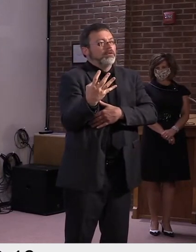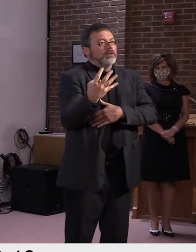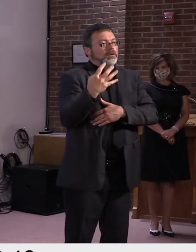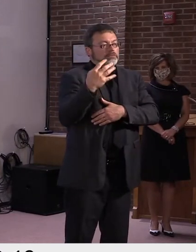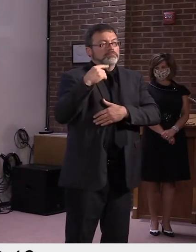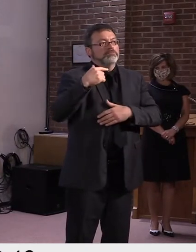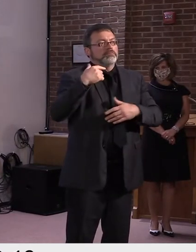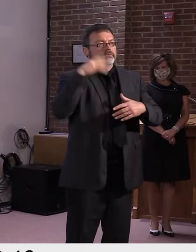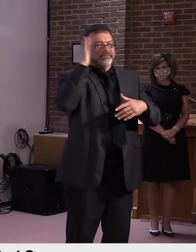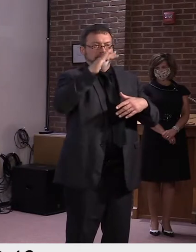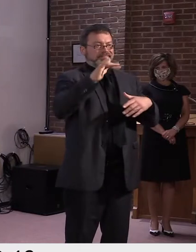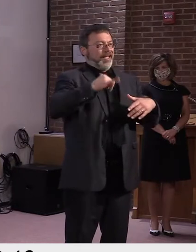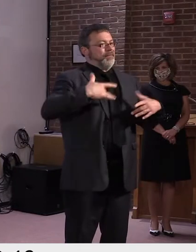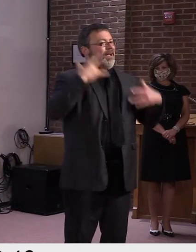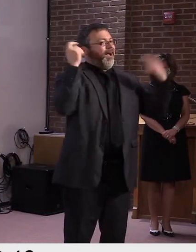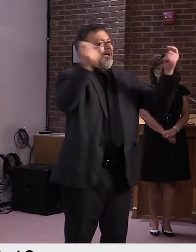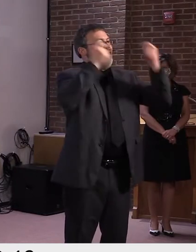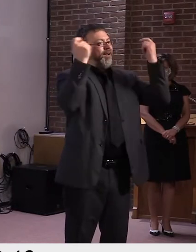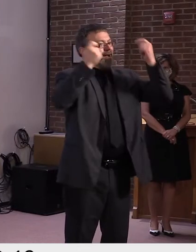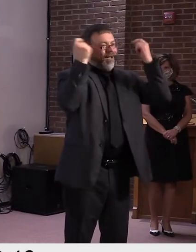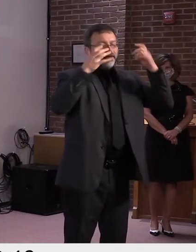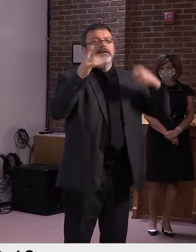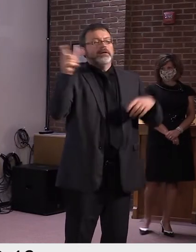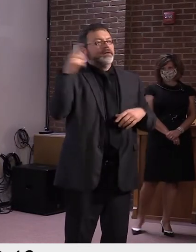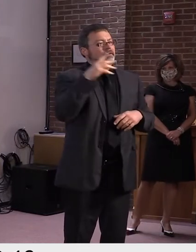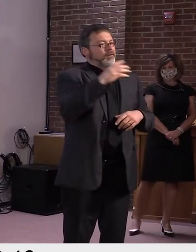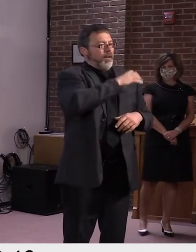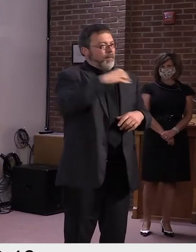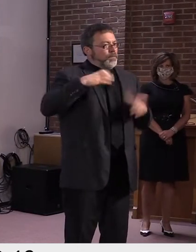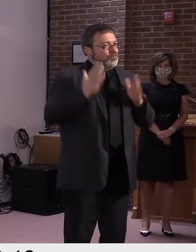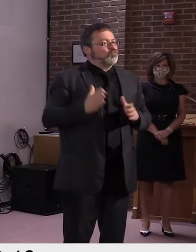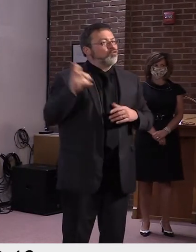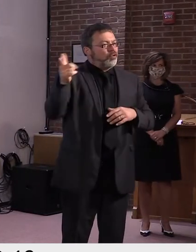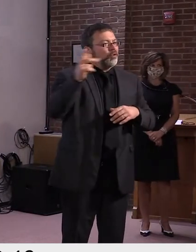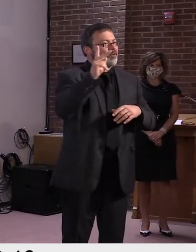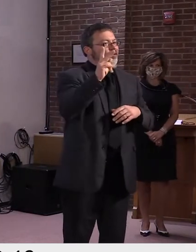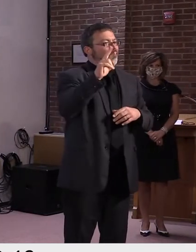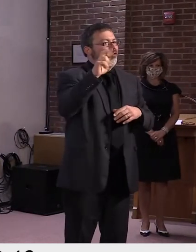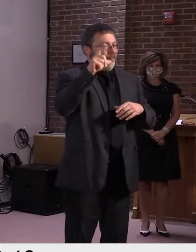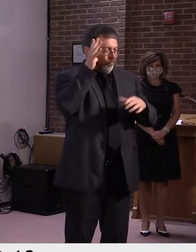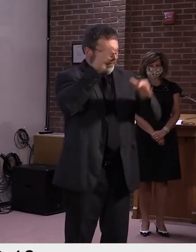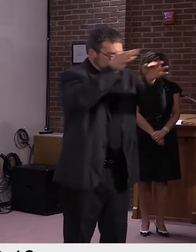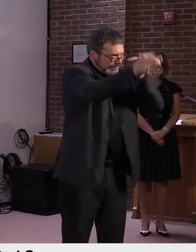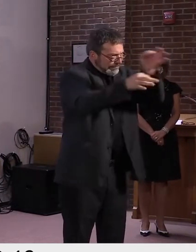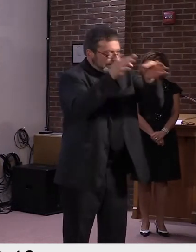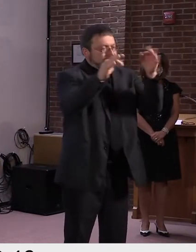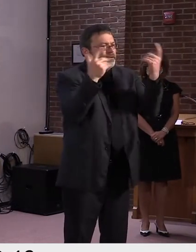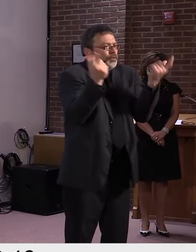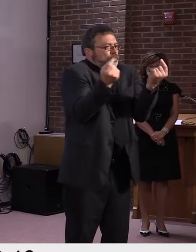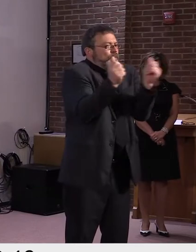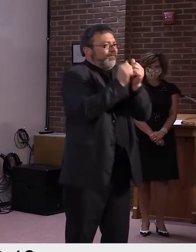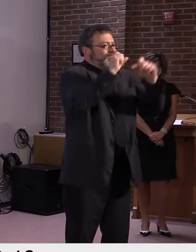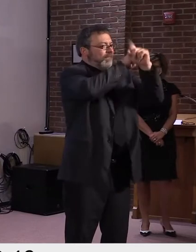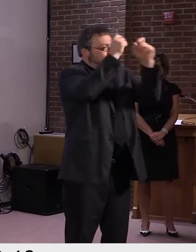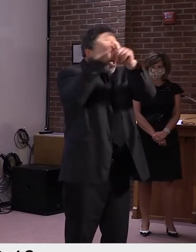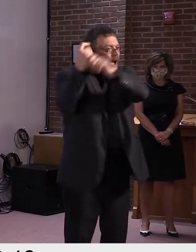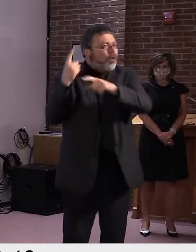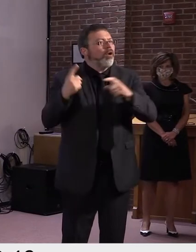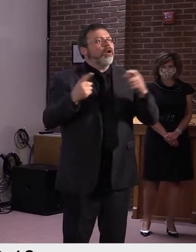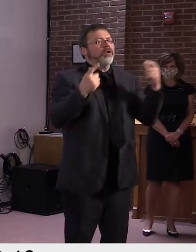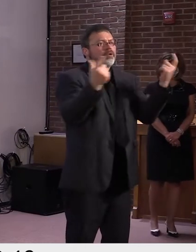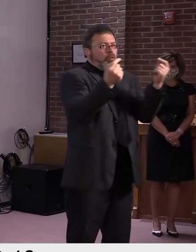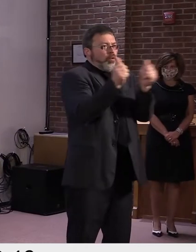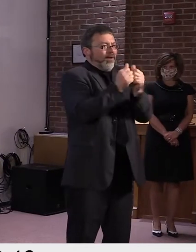guidance for events like parades and other celebrations with 4th of July coming up next weekend. Public Safety